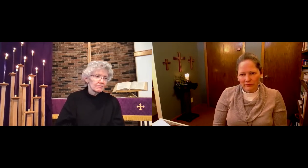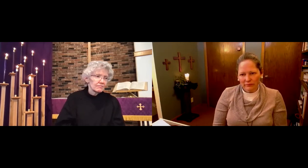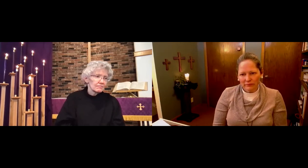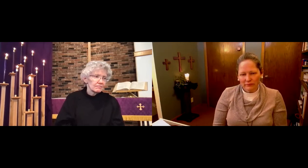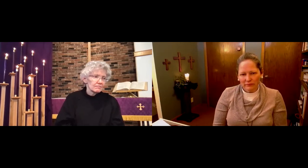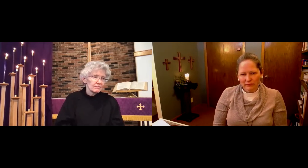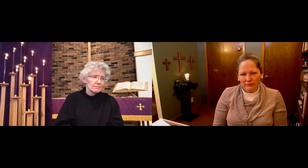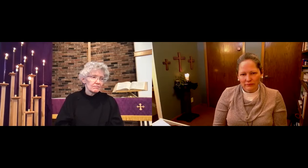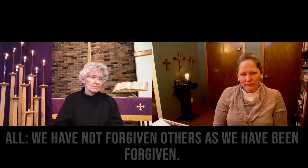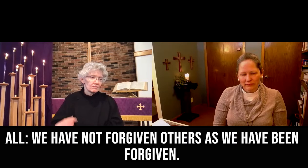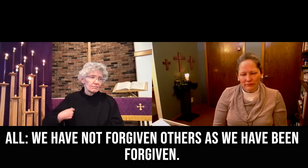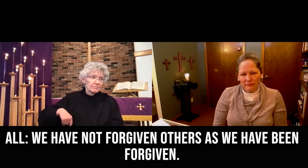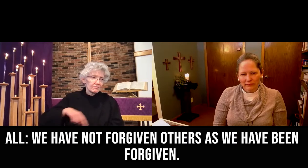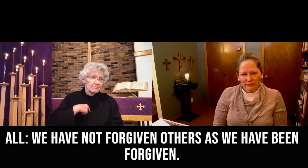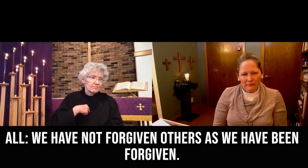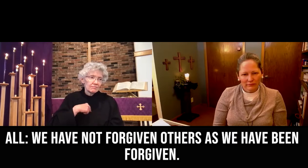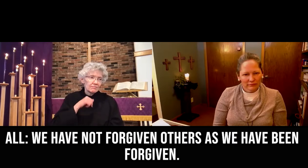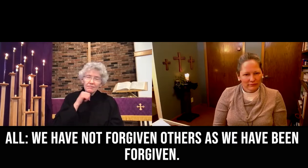congregation,